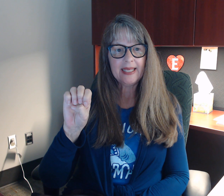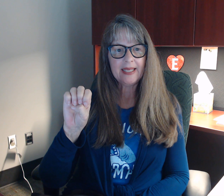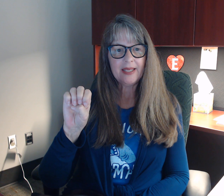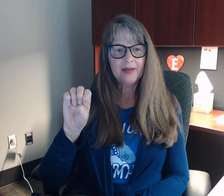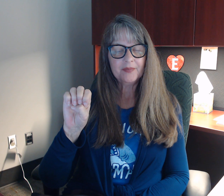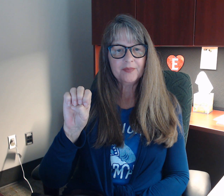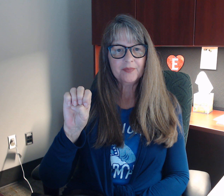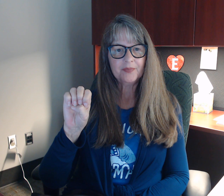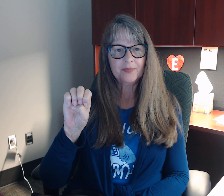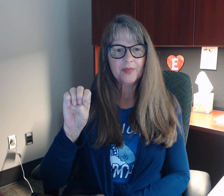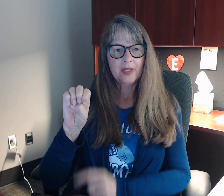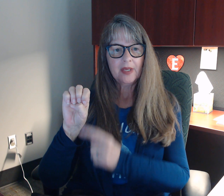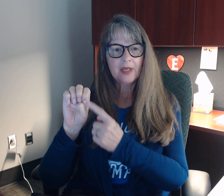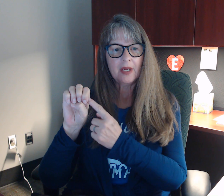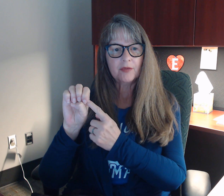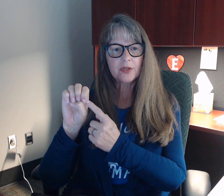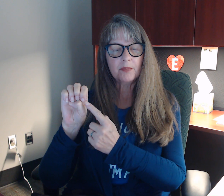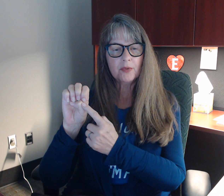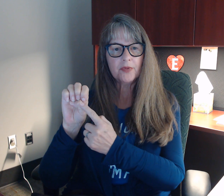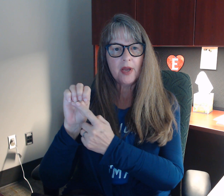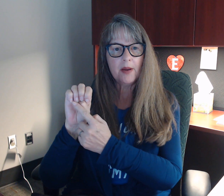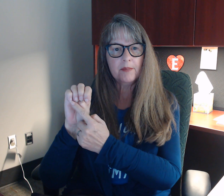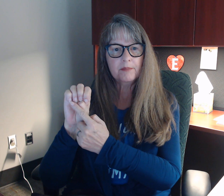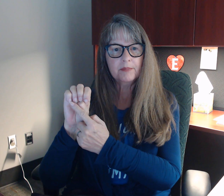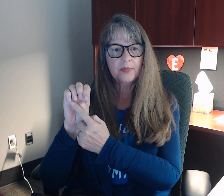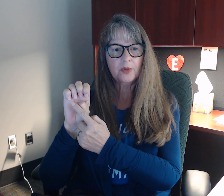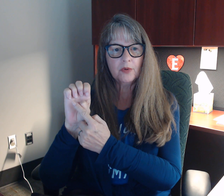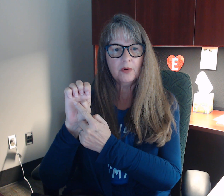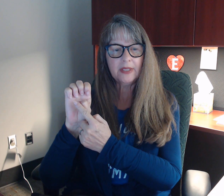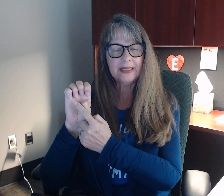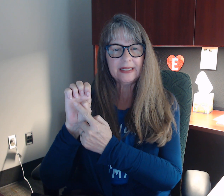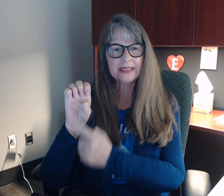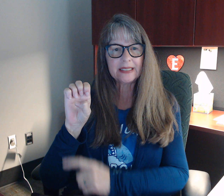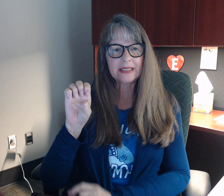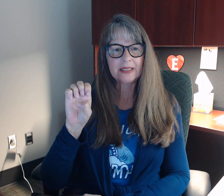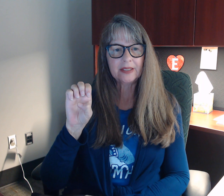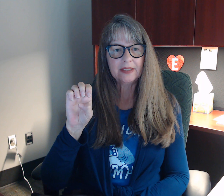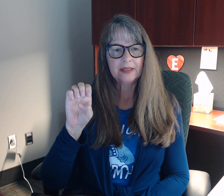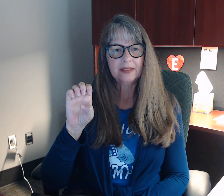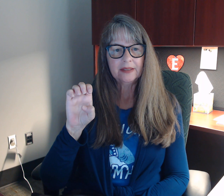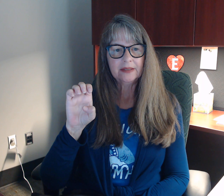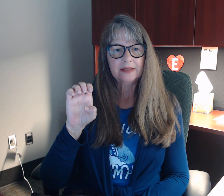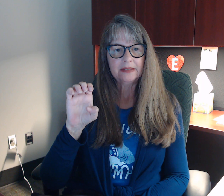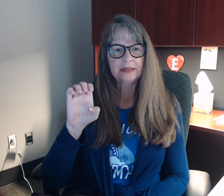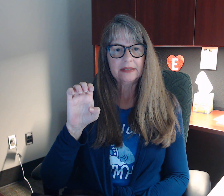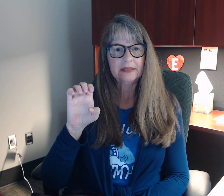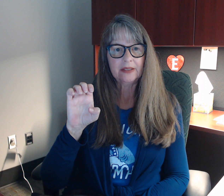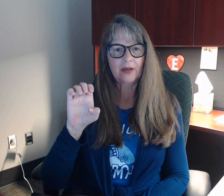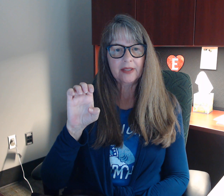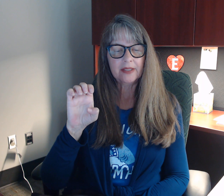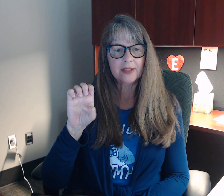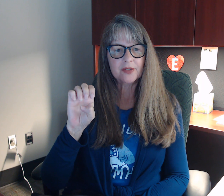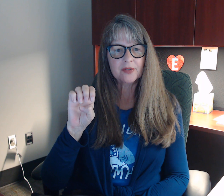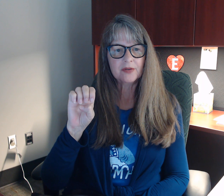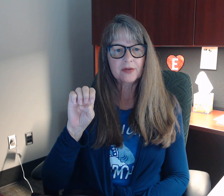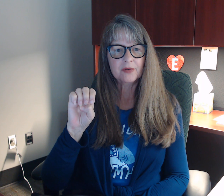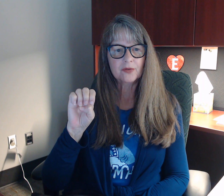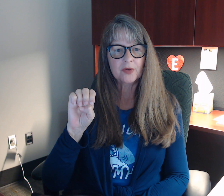E, covers up your thumb. Don't go like this or like this. Try to